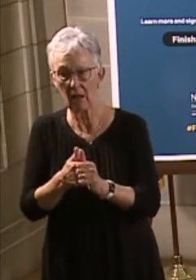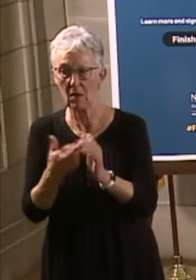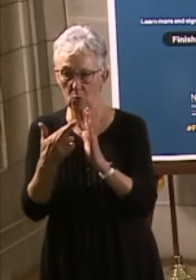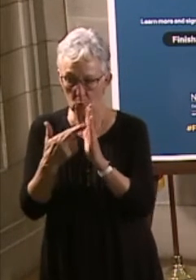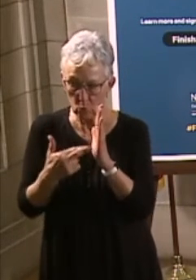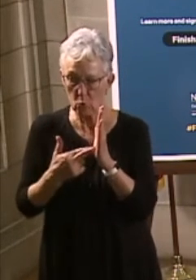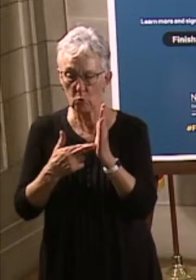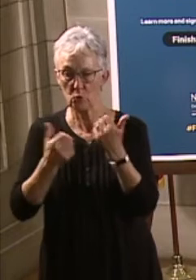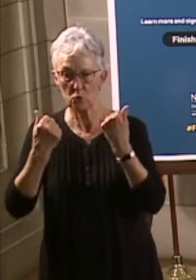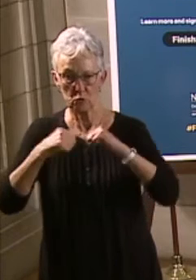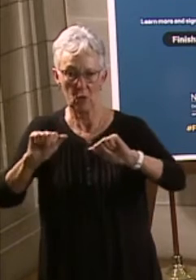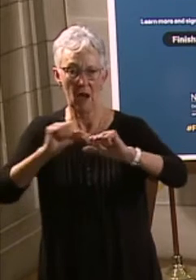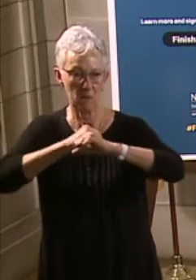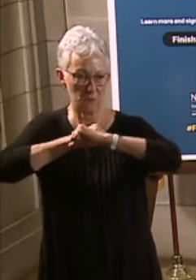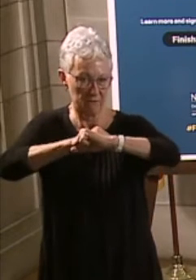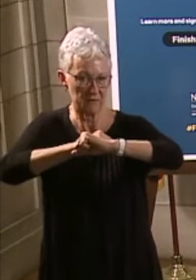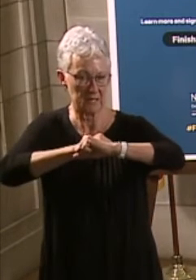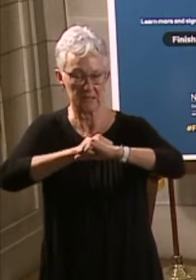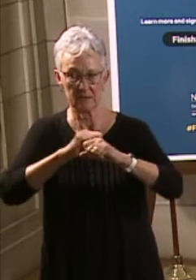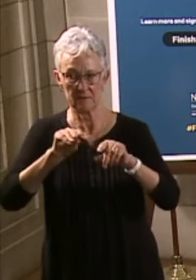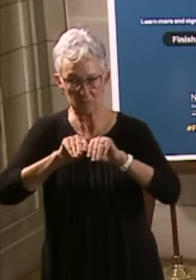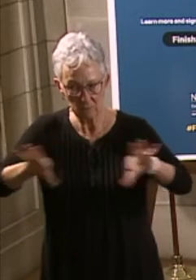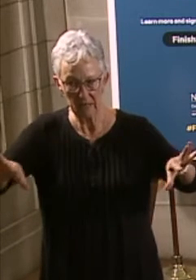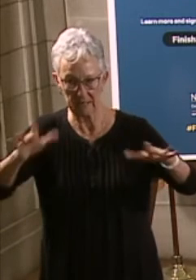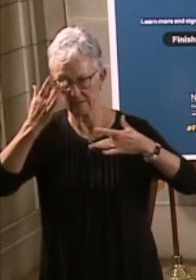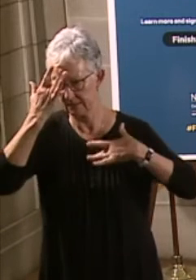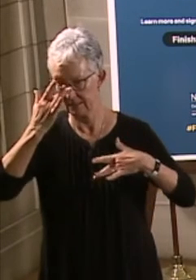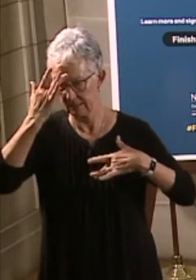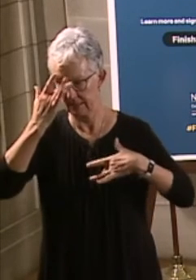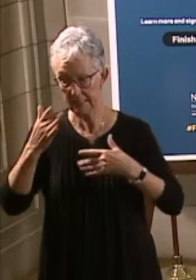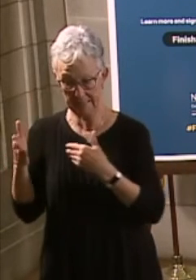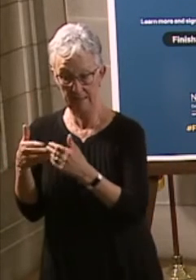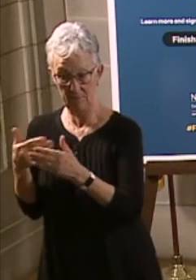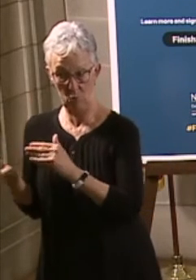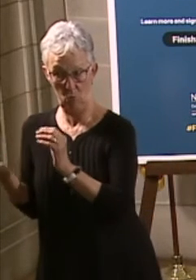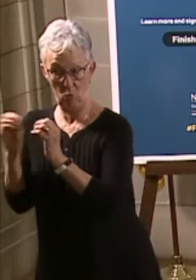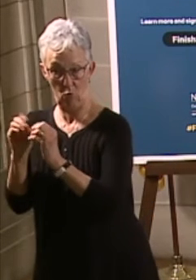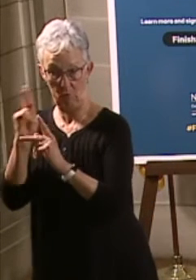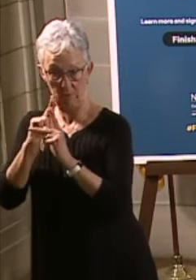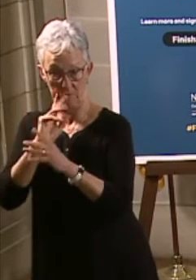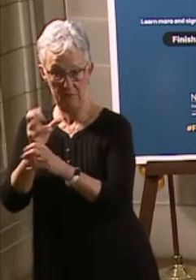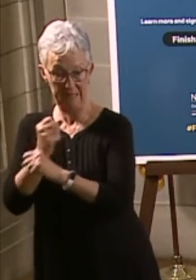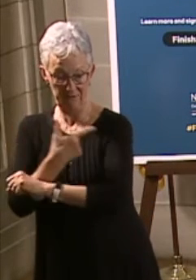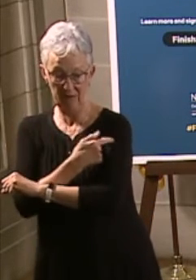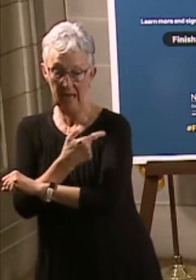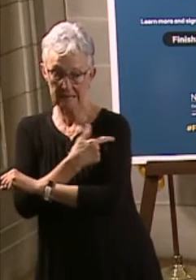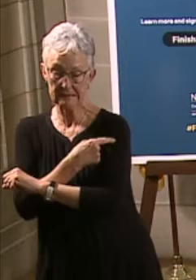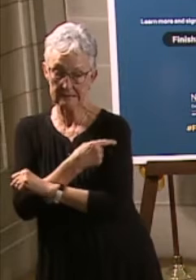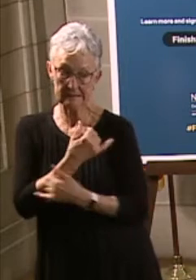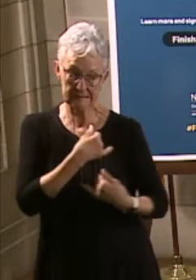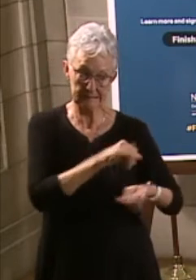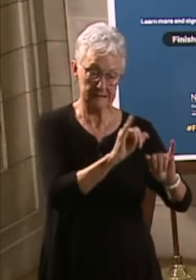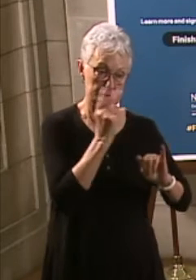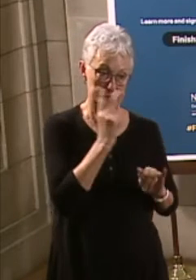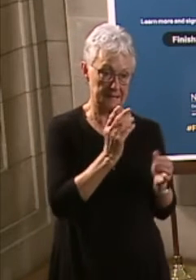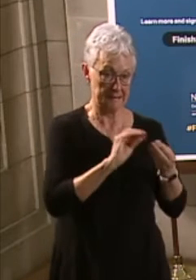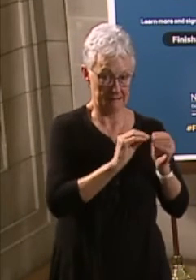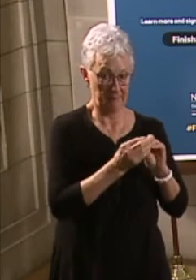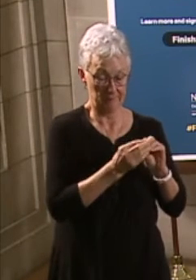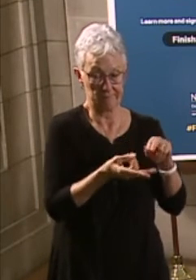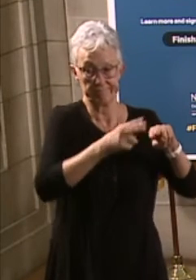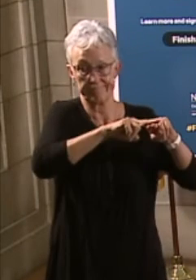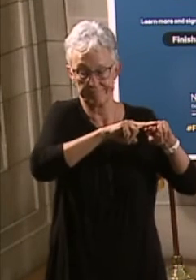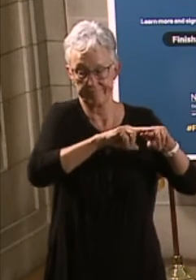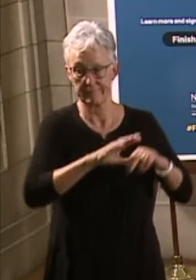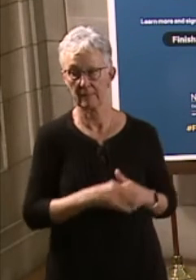spread of the virus, even as we get more people vaccinated. Now, with regard to the vaccines, we did hear on the White House call last